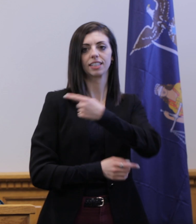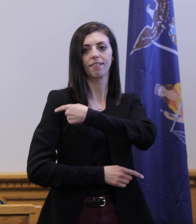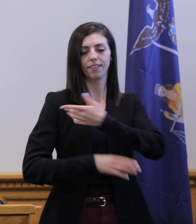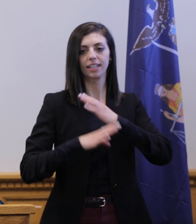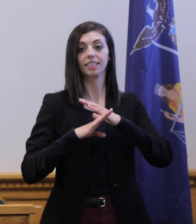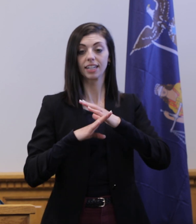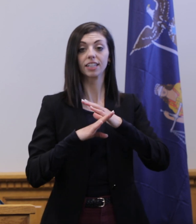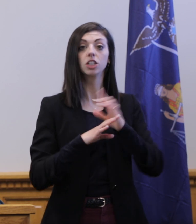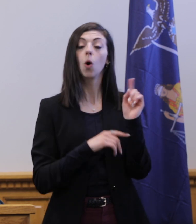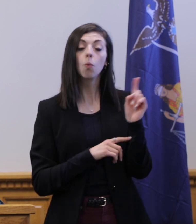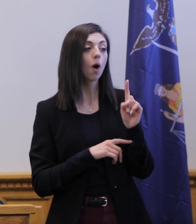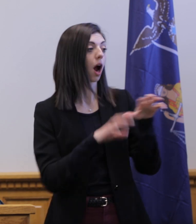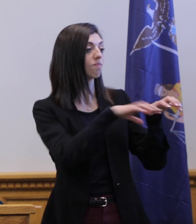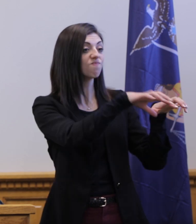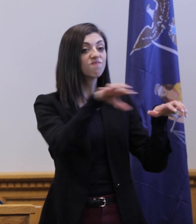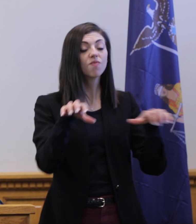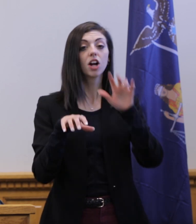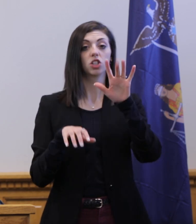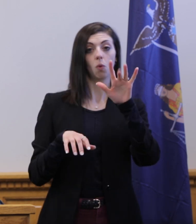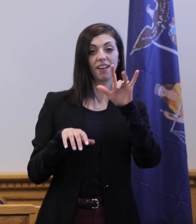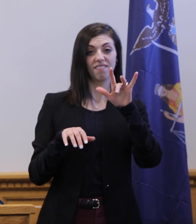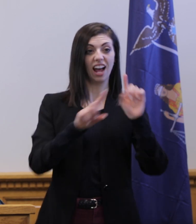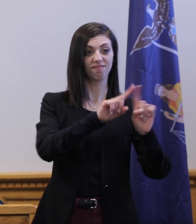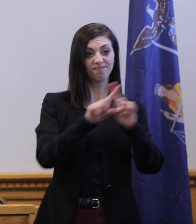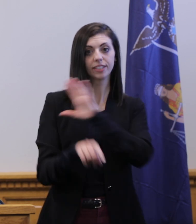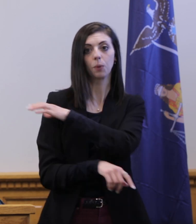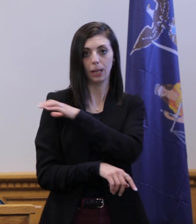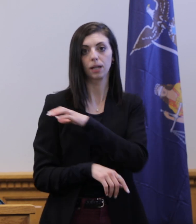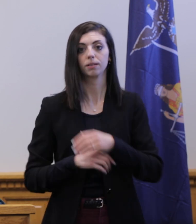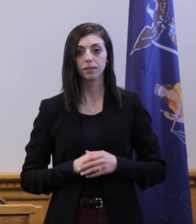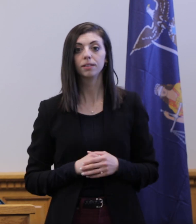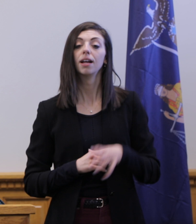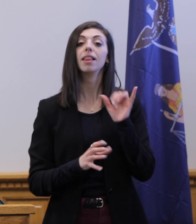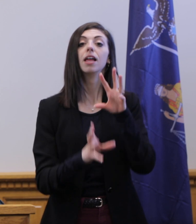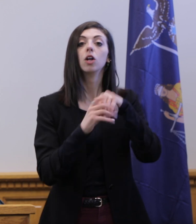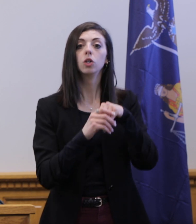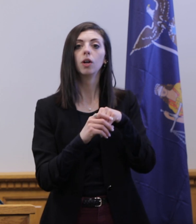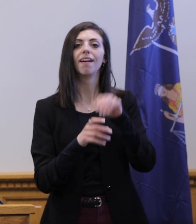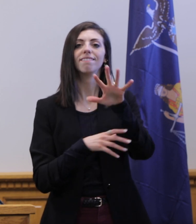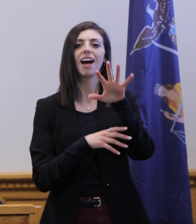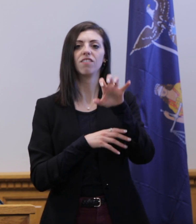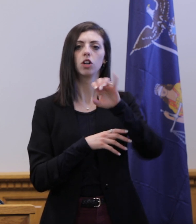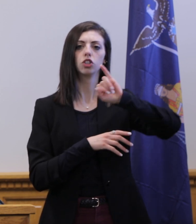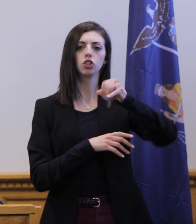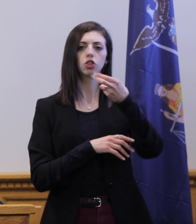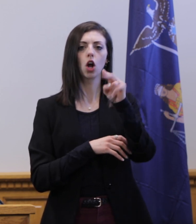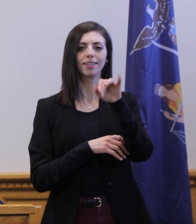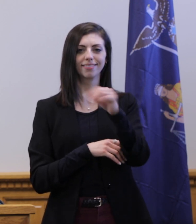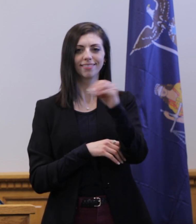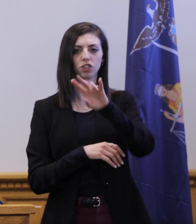7,176 vaccines at 25 clinics. This includes 500 Johnson & Johnson